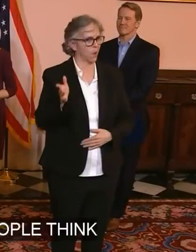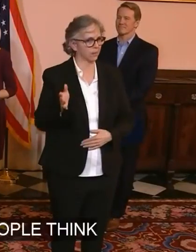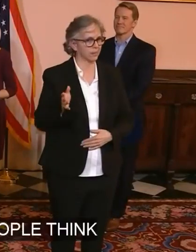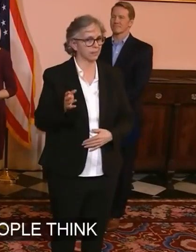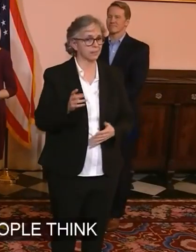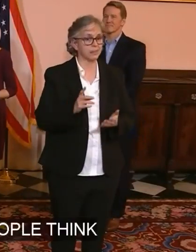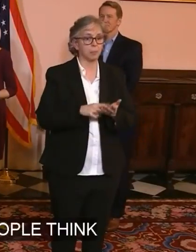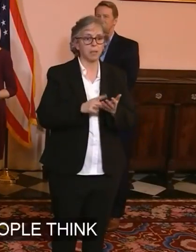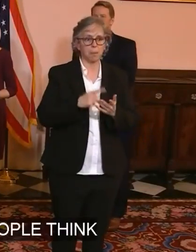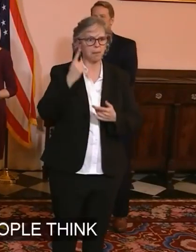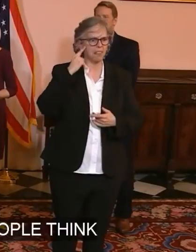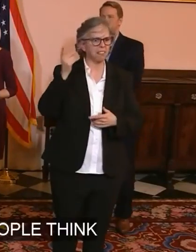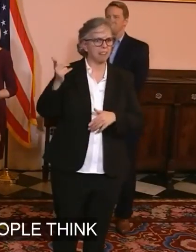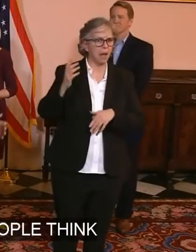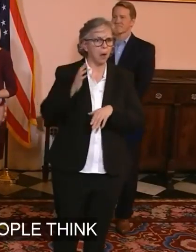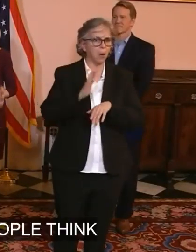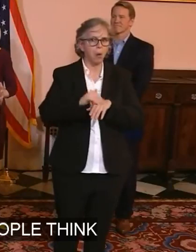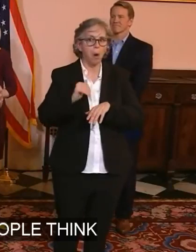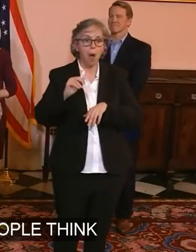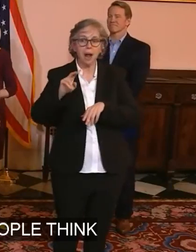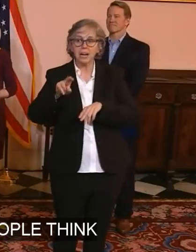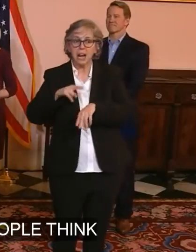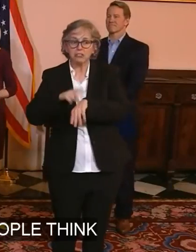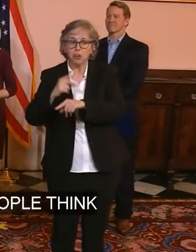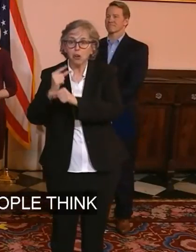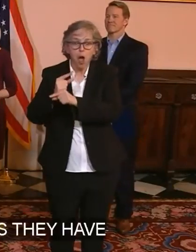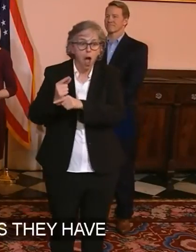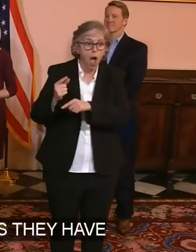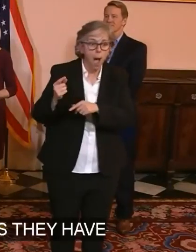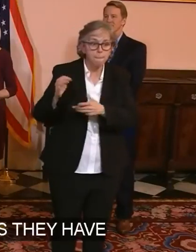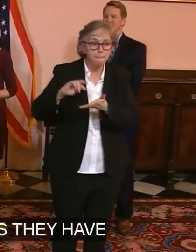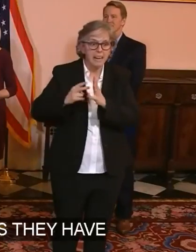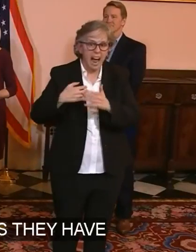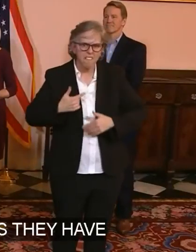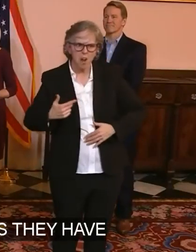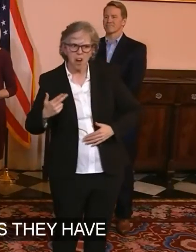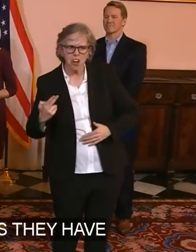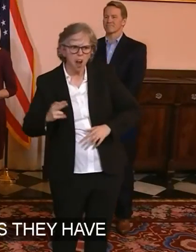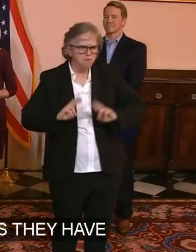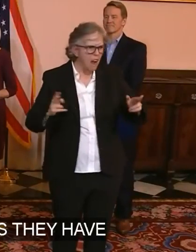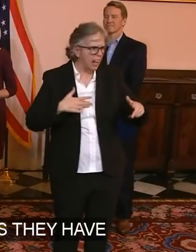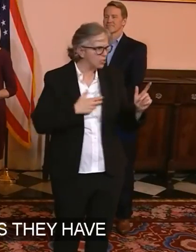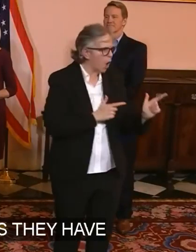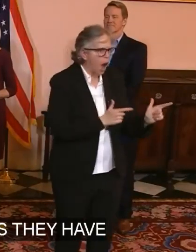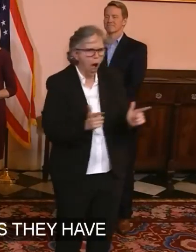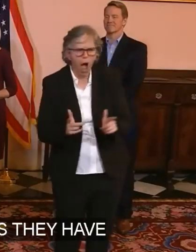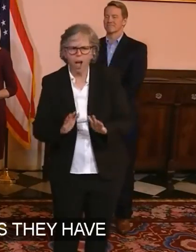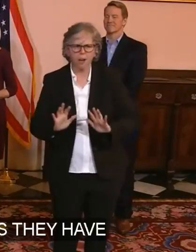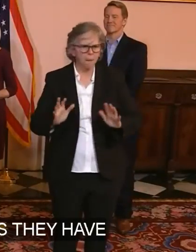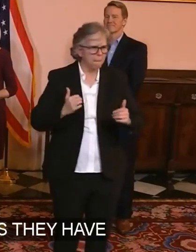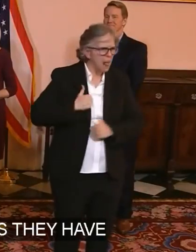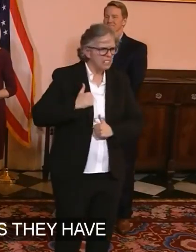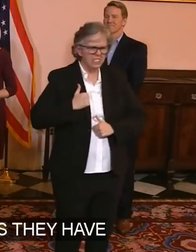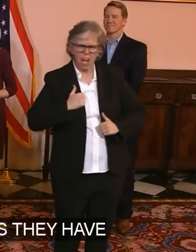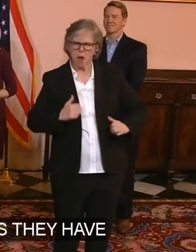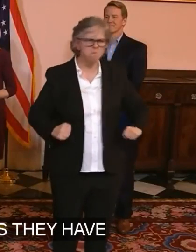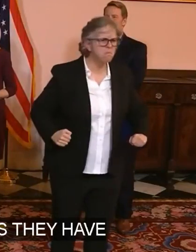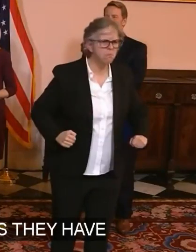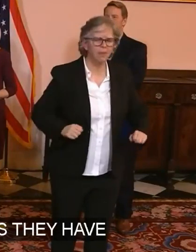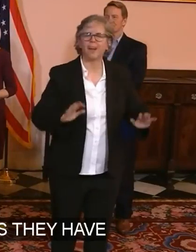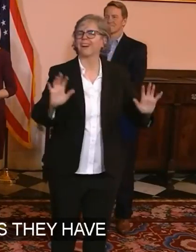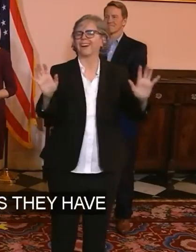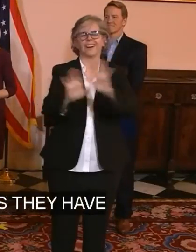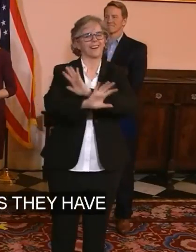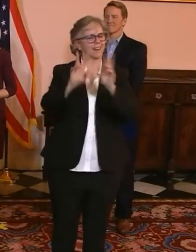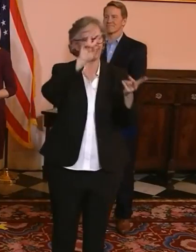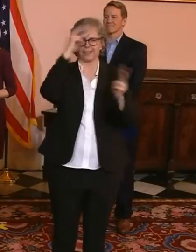that they come and they have guns and they're going to do some military operation. Please understand that